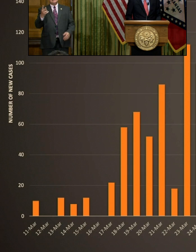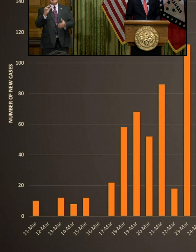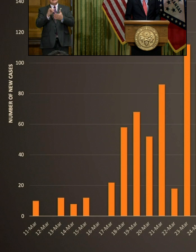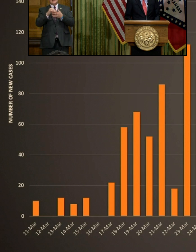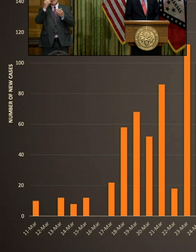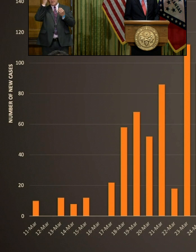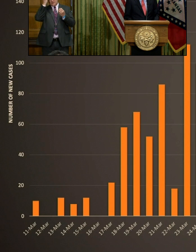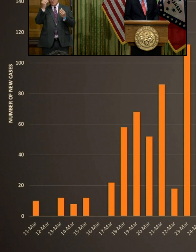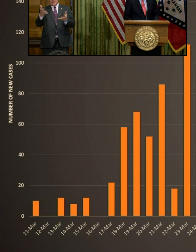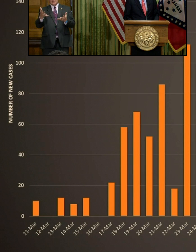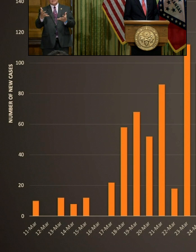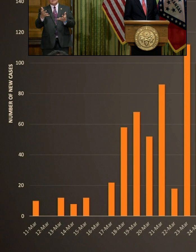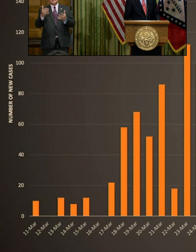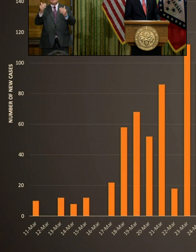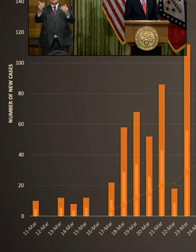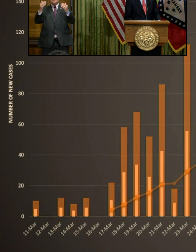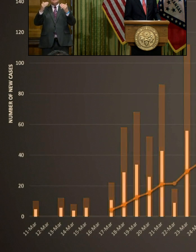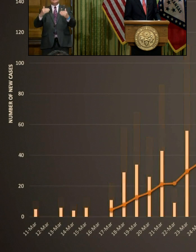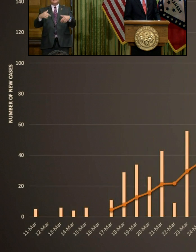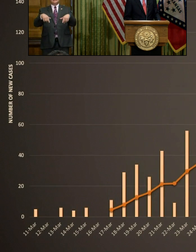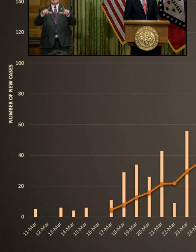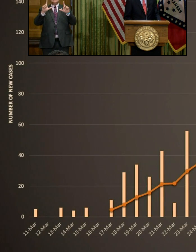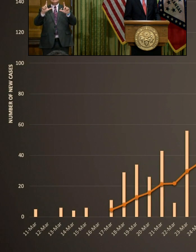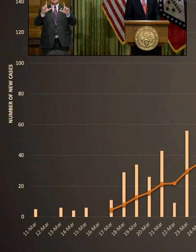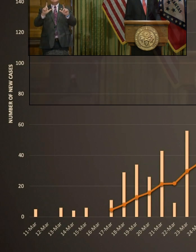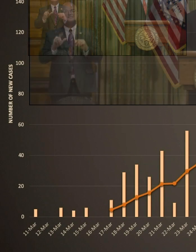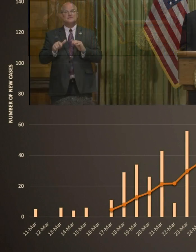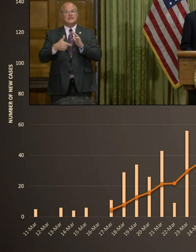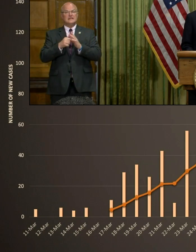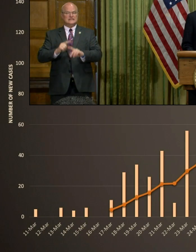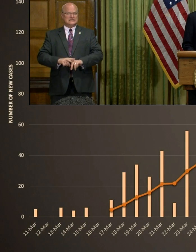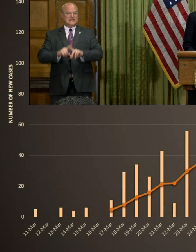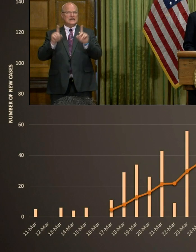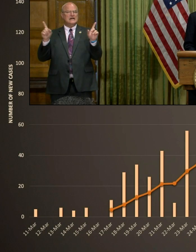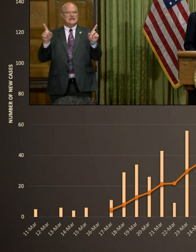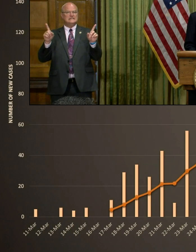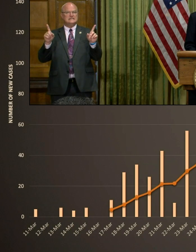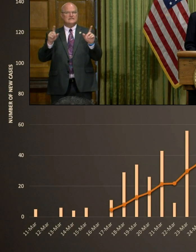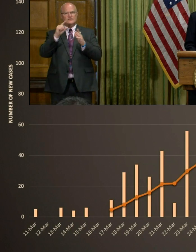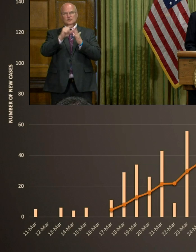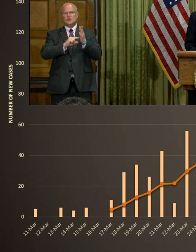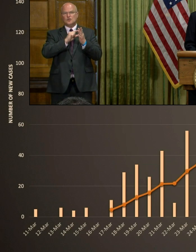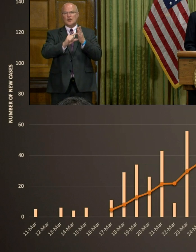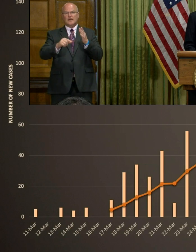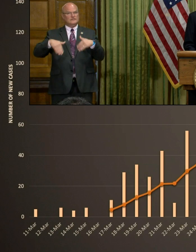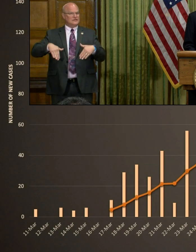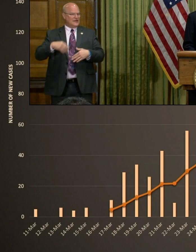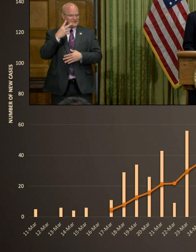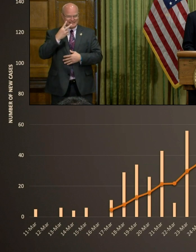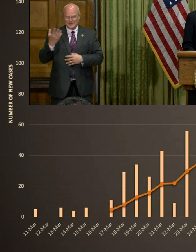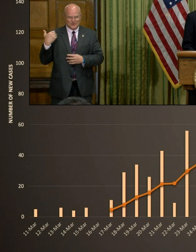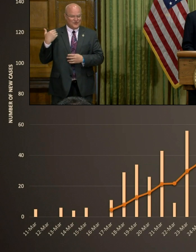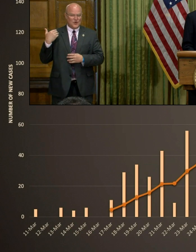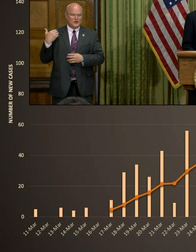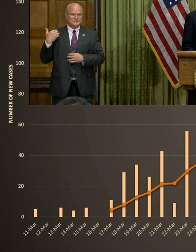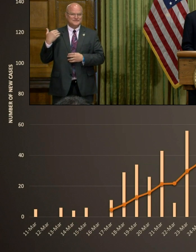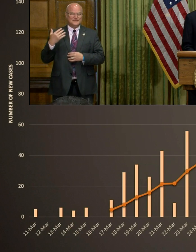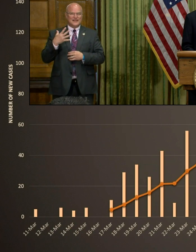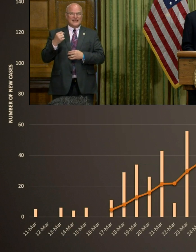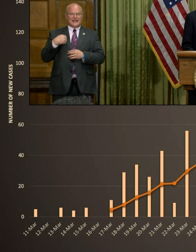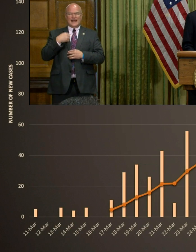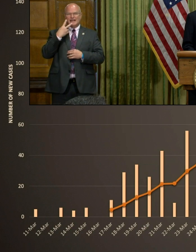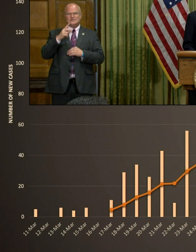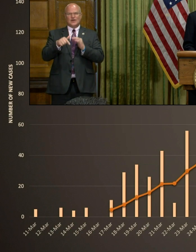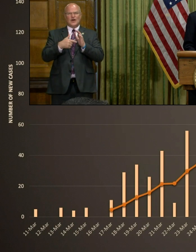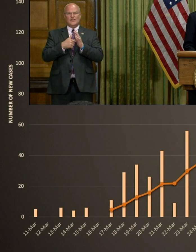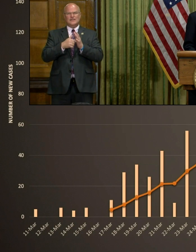that information there. And if you go to the next, this is a different graph that you haven't seen before. And I